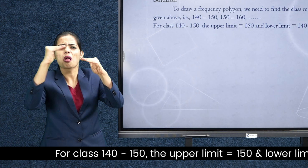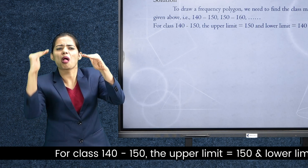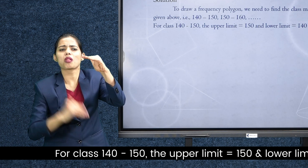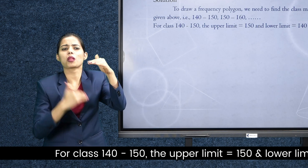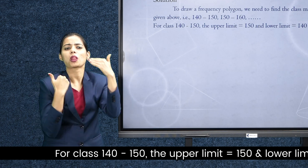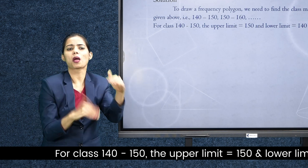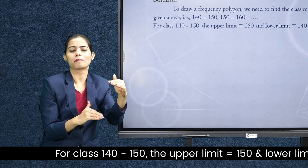140.